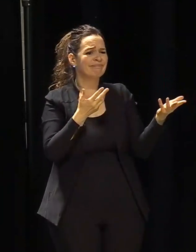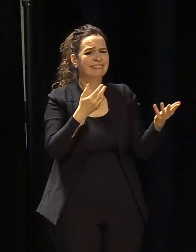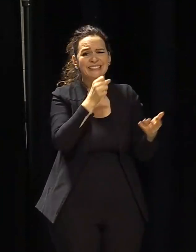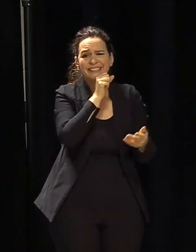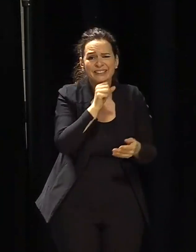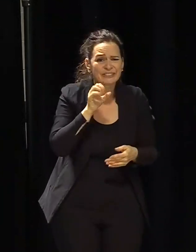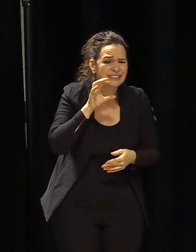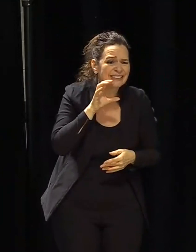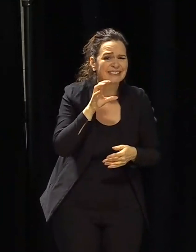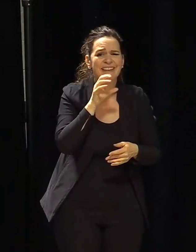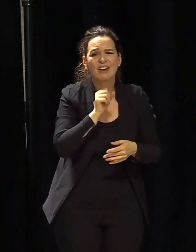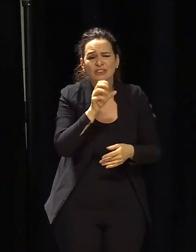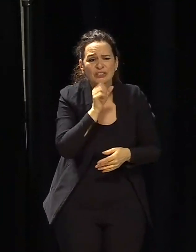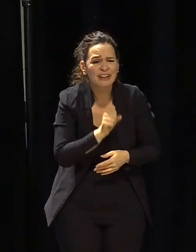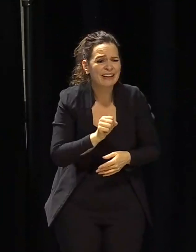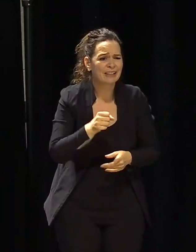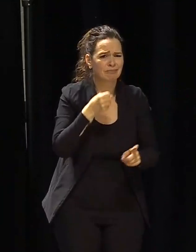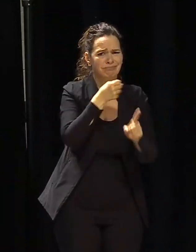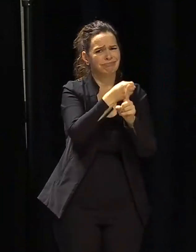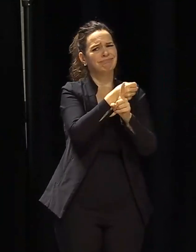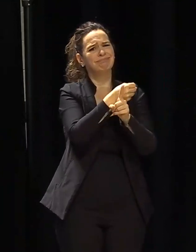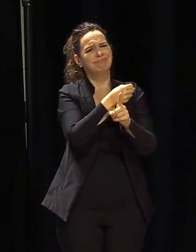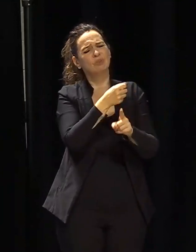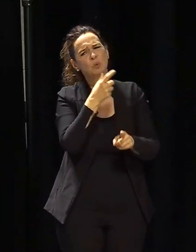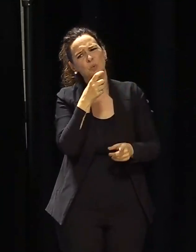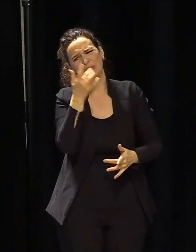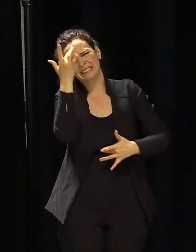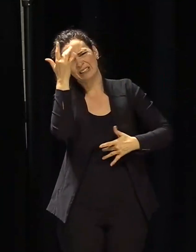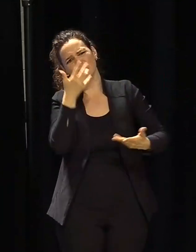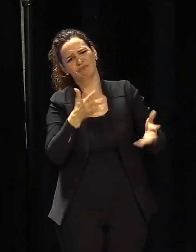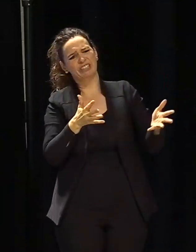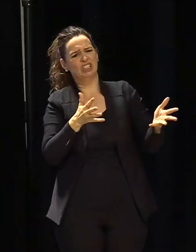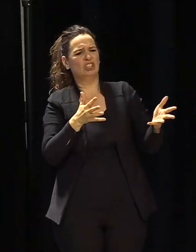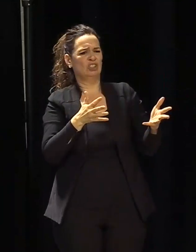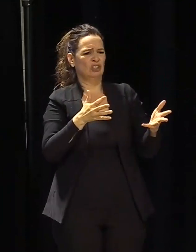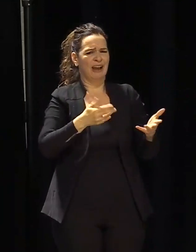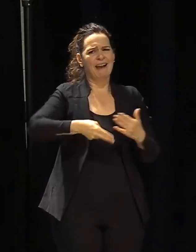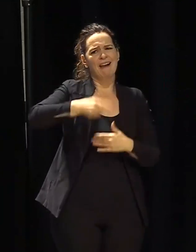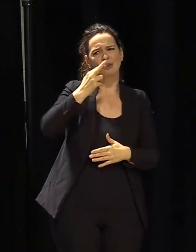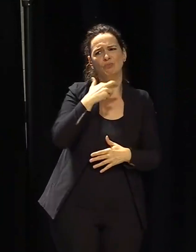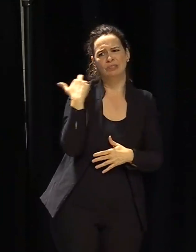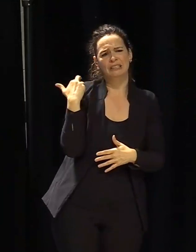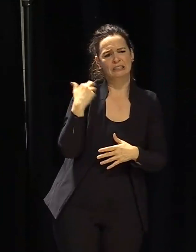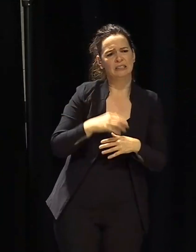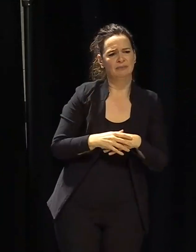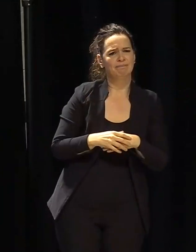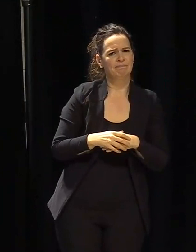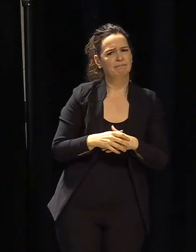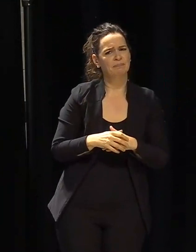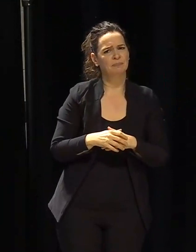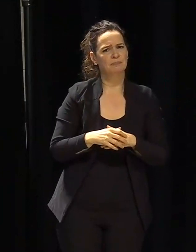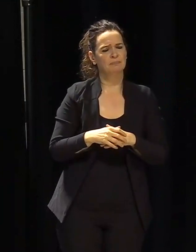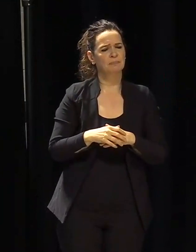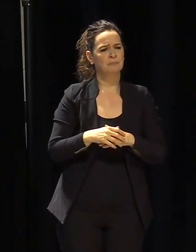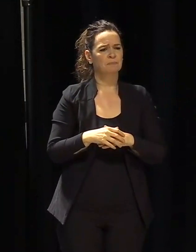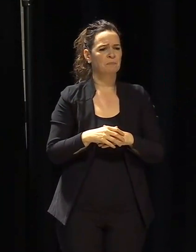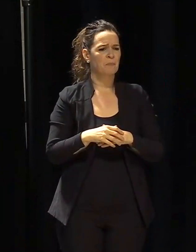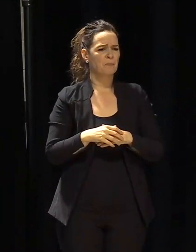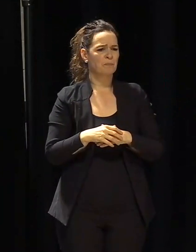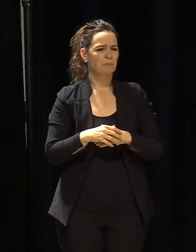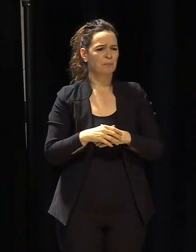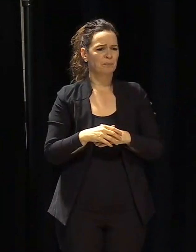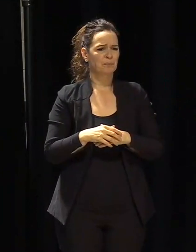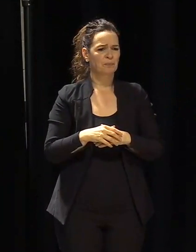differently, and it can lead to higher hospital rates. Also, the state's going to allow retired medical personnel